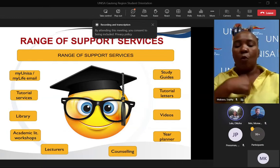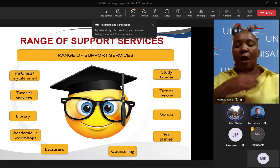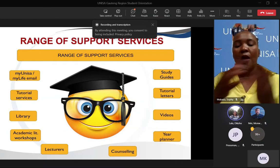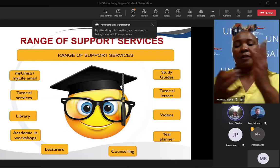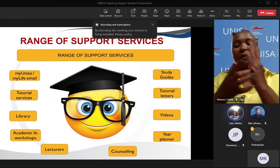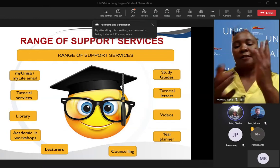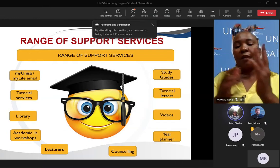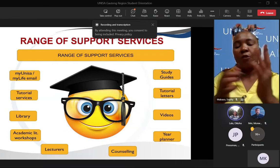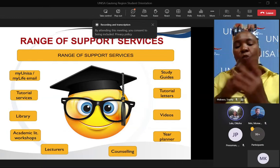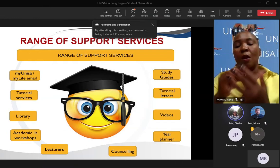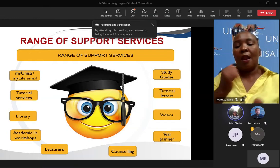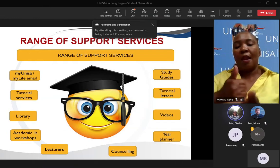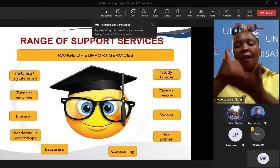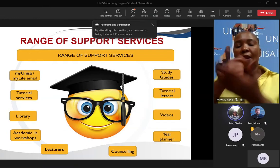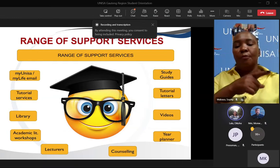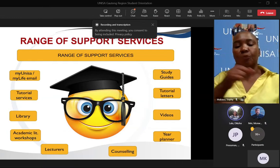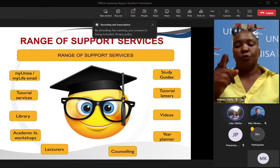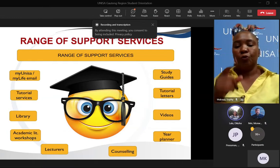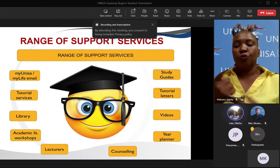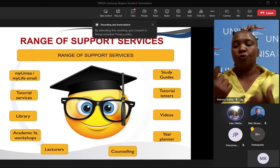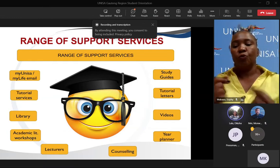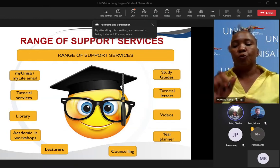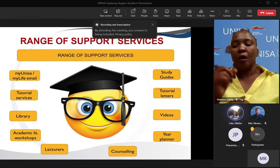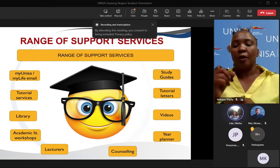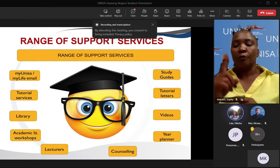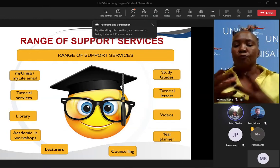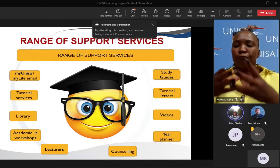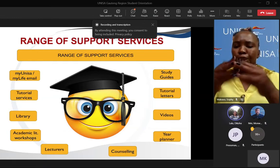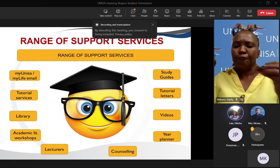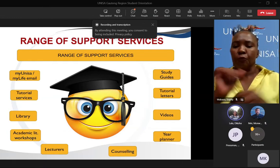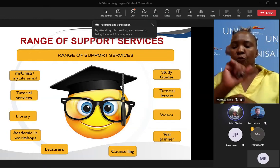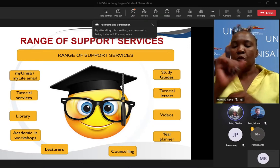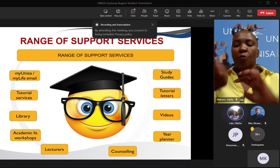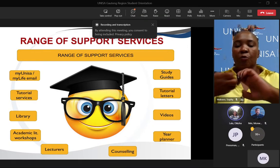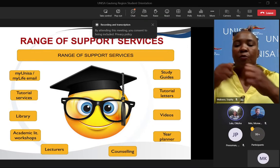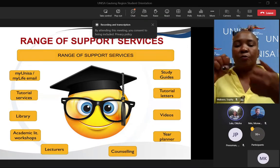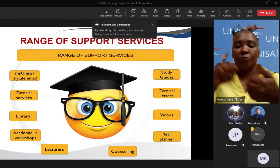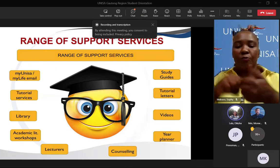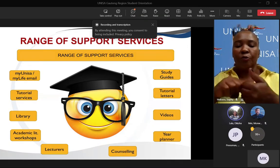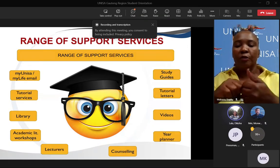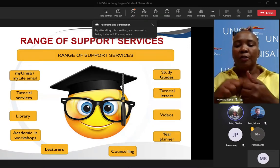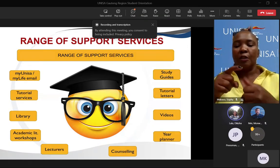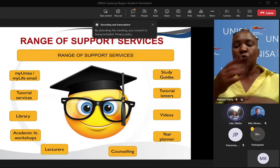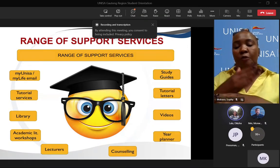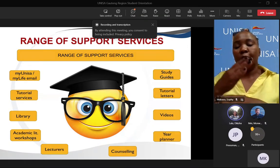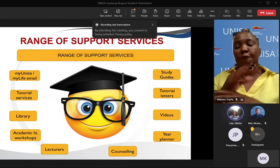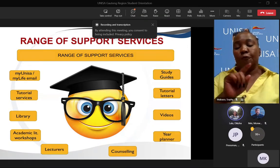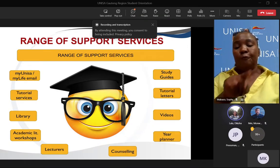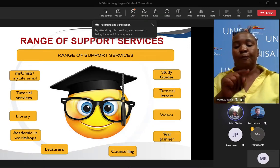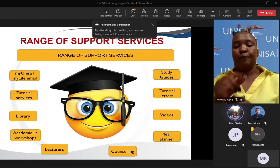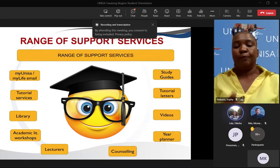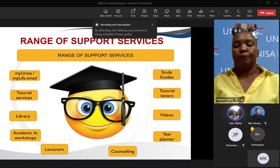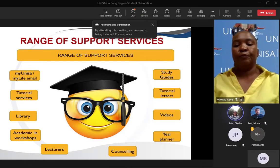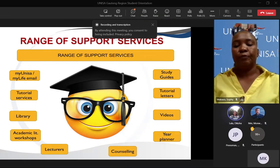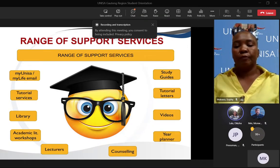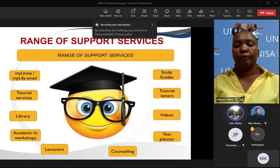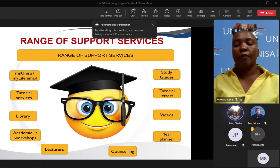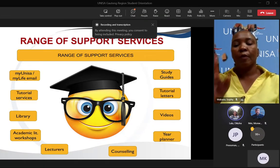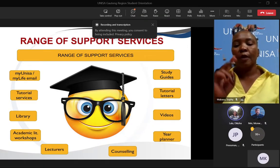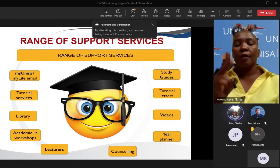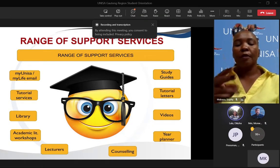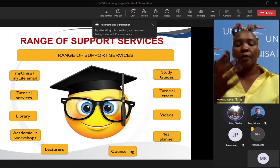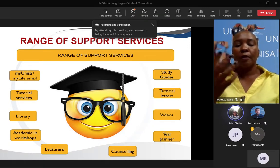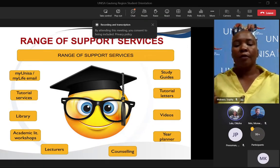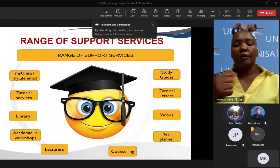advisors can help you to sort out the problems so that that is working for you we also have in the